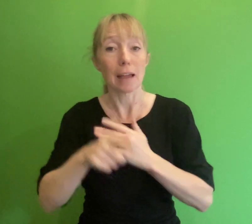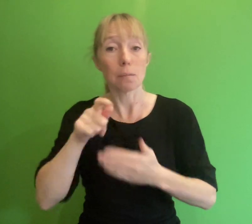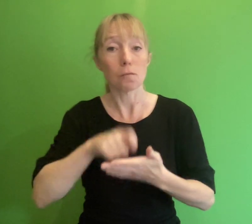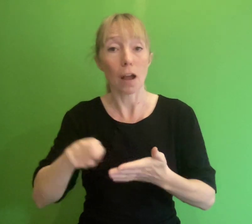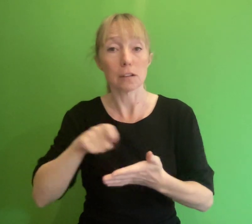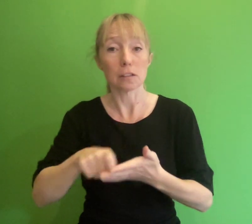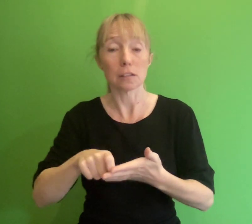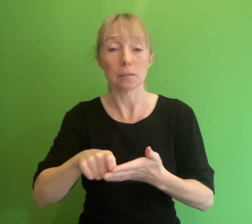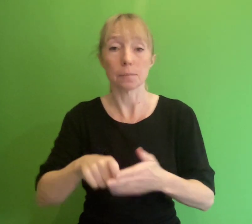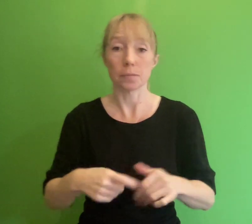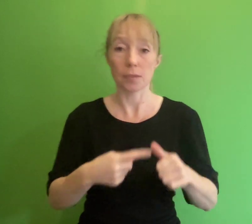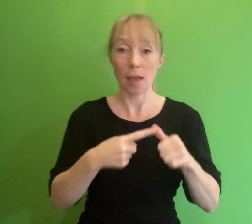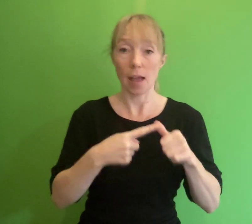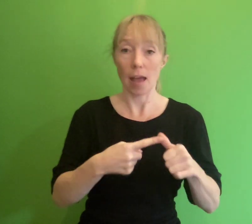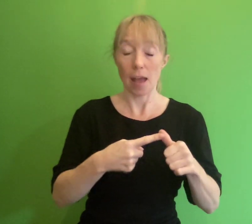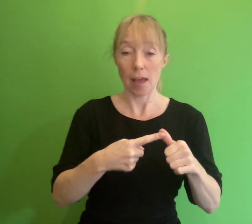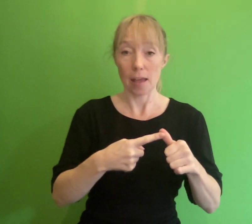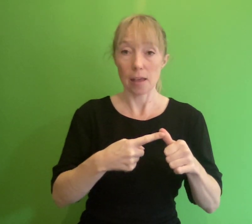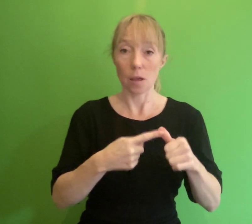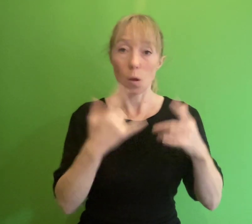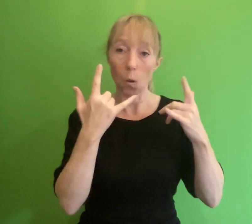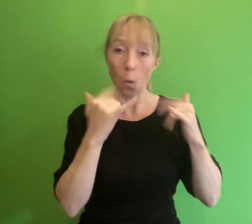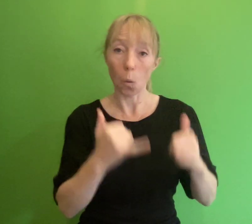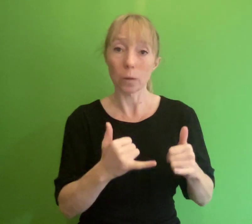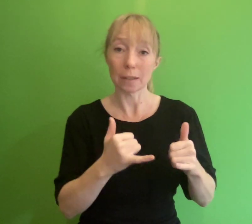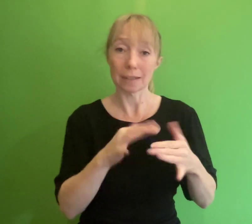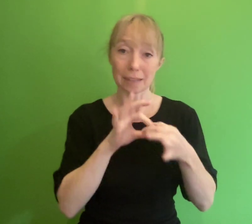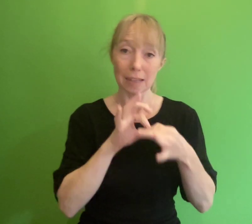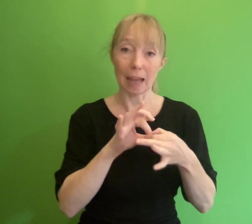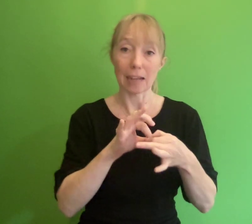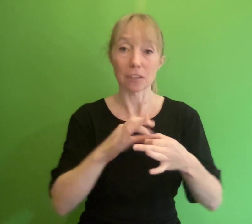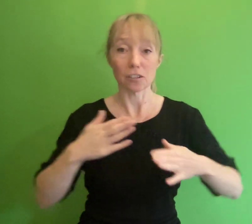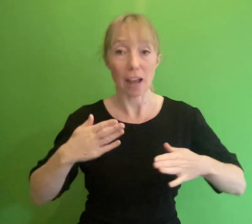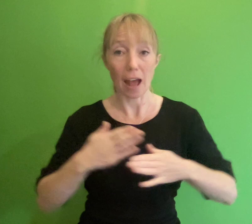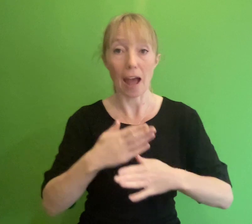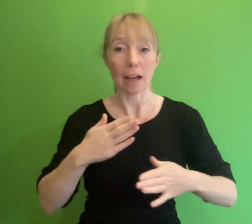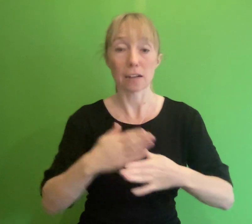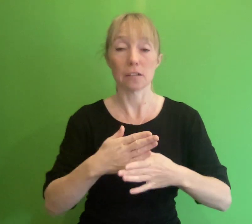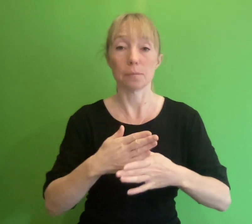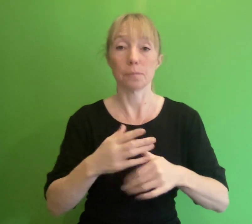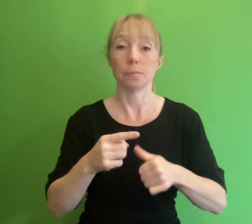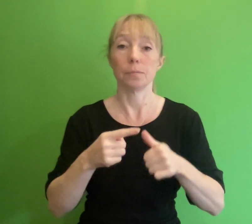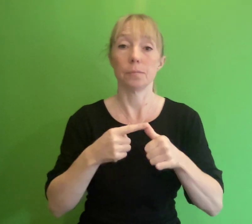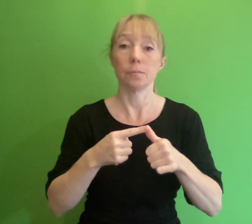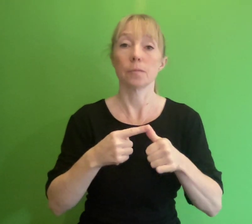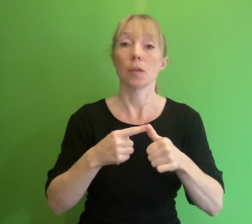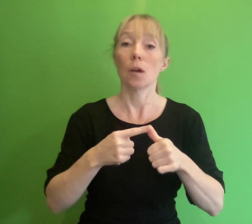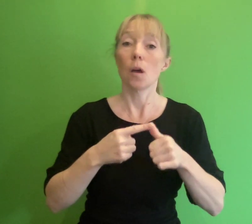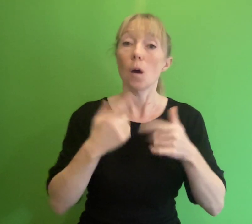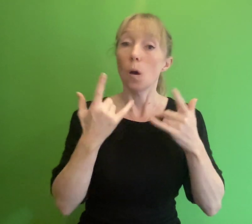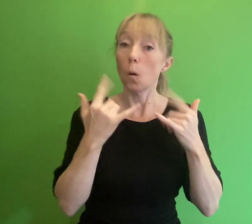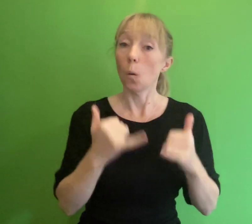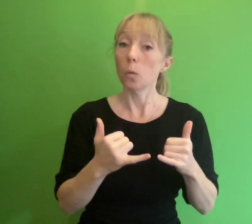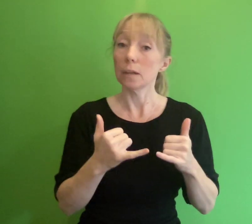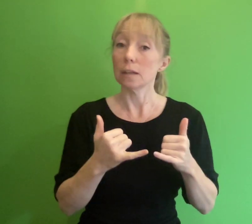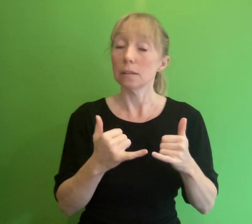A. Audit, engage, and act. Audit. Make accessibility more